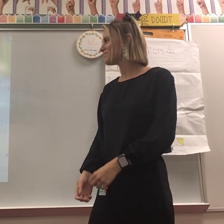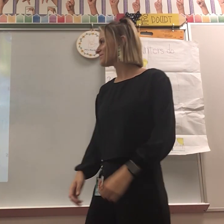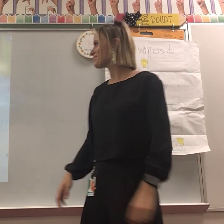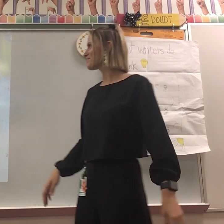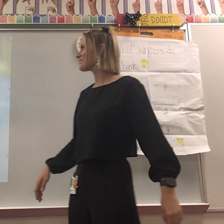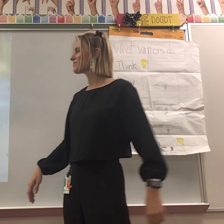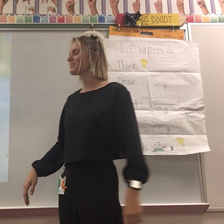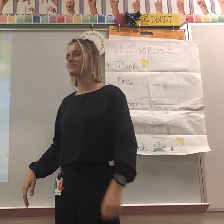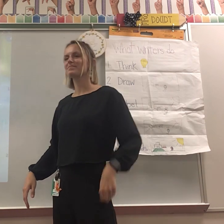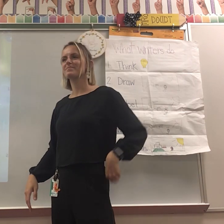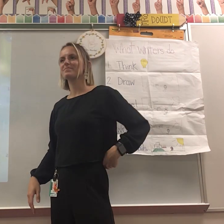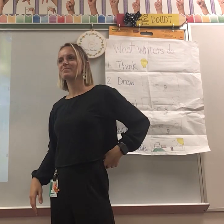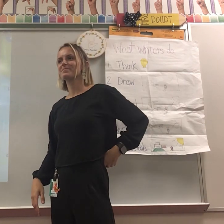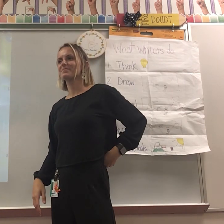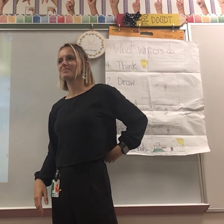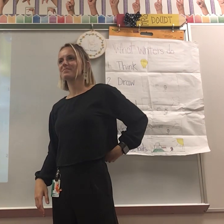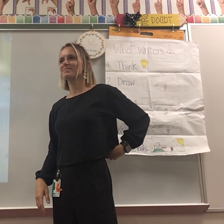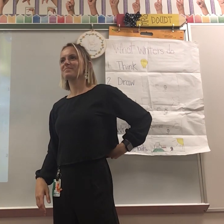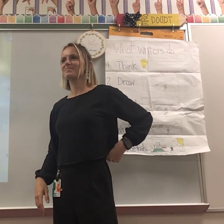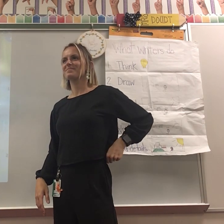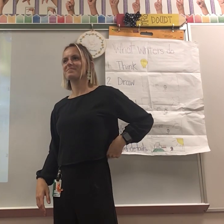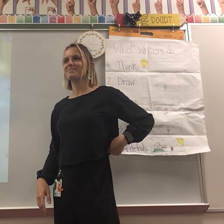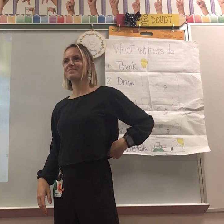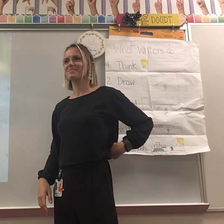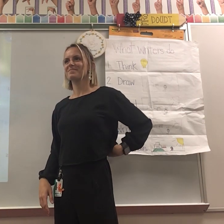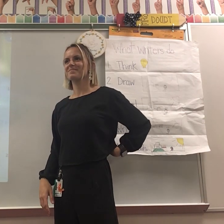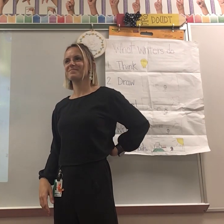And where does it end? Where does it begin and end? That quote.